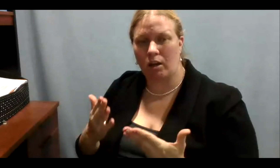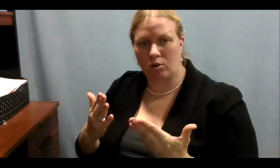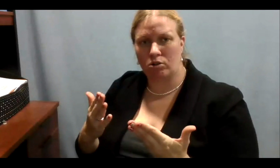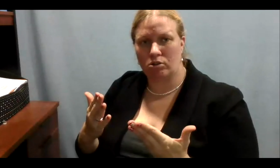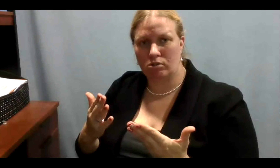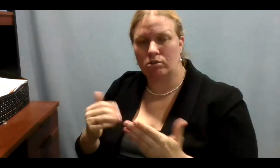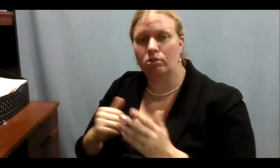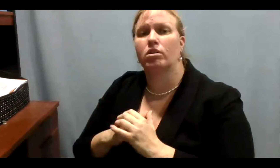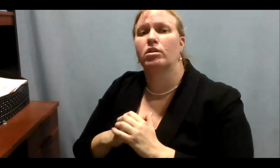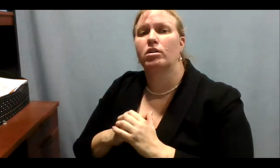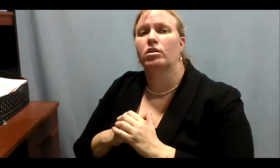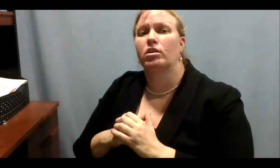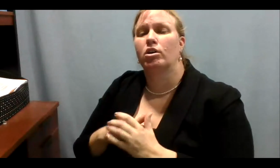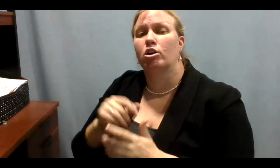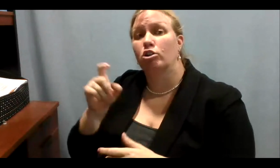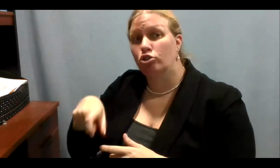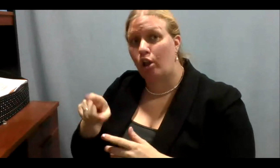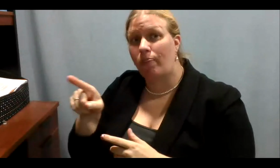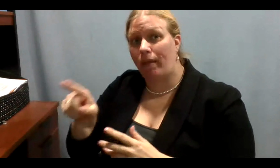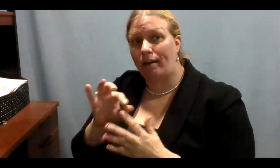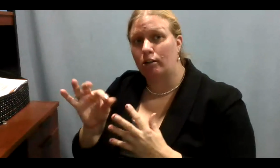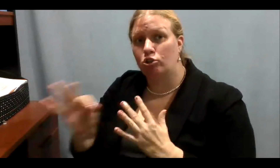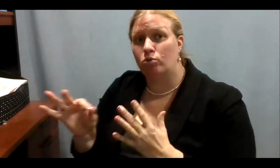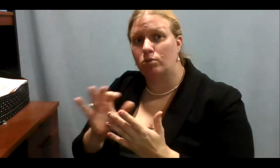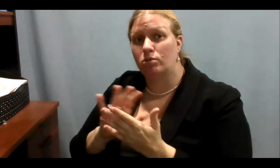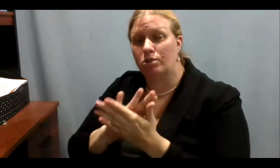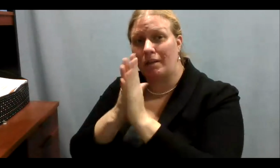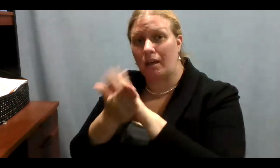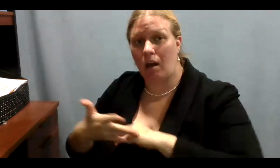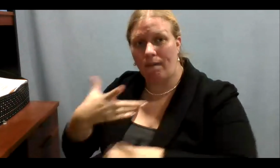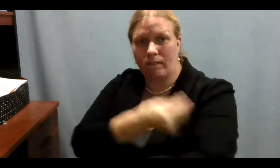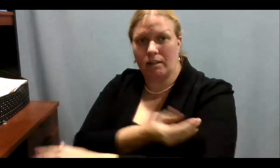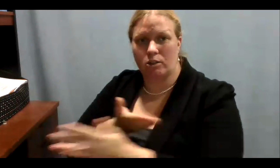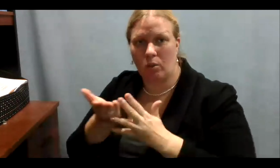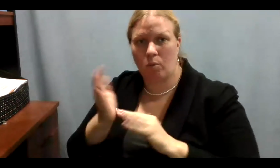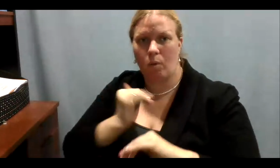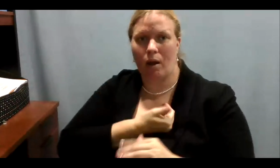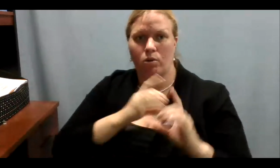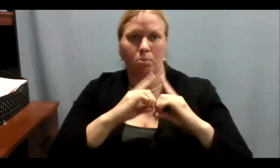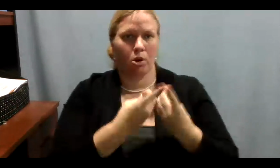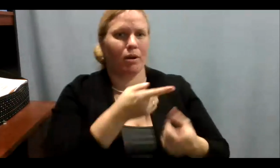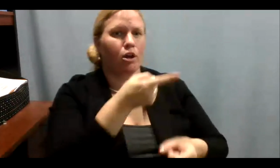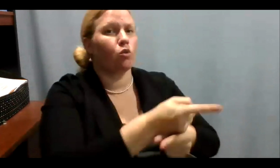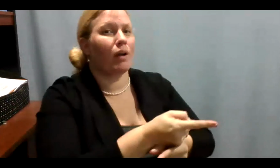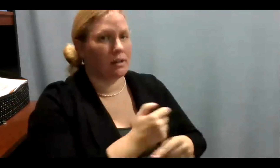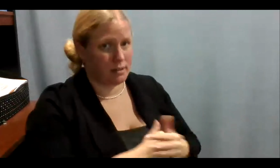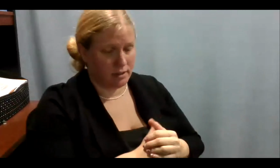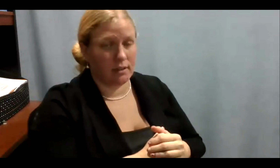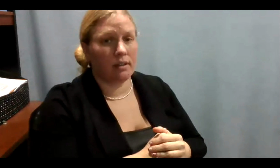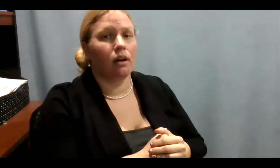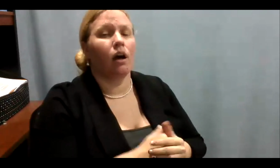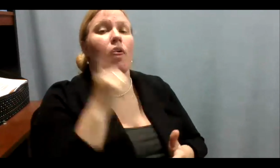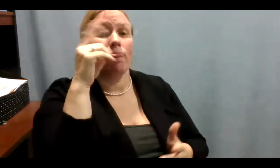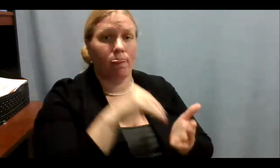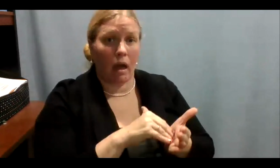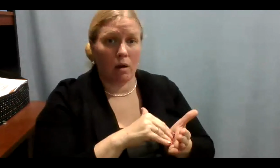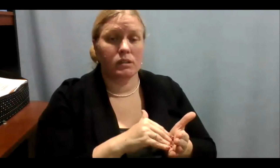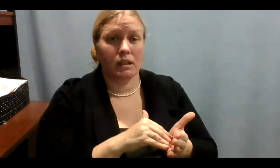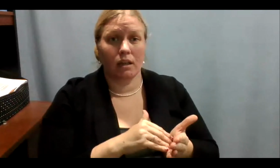health providers should they choose to get vaccinated through our health department. Correct. So the 1,000 doses that we're